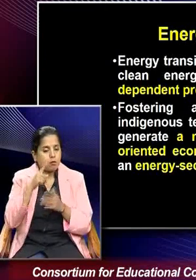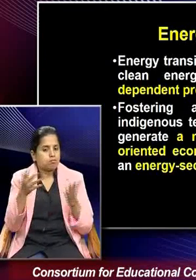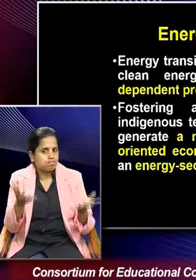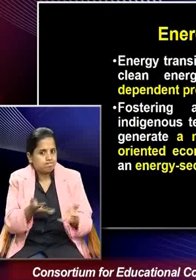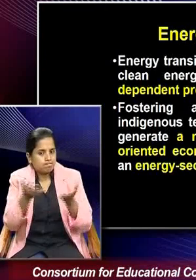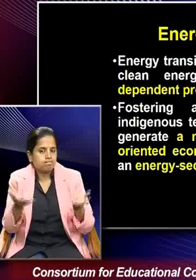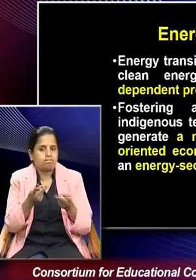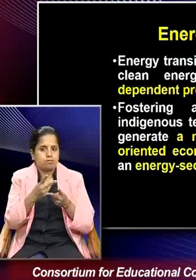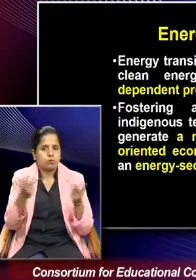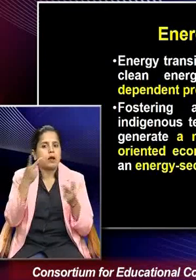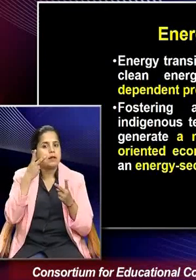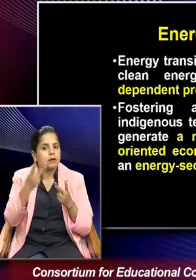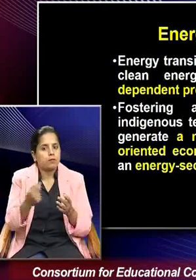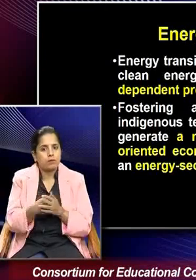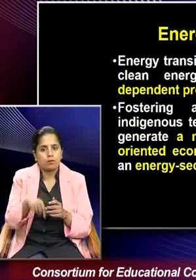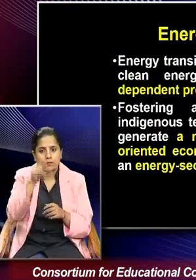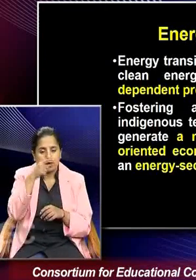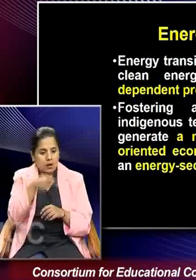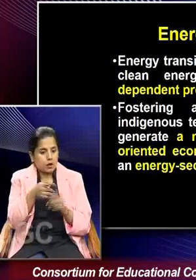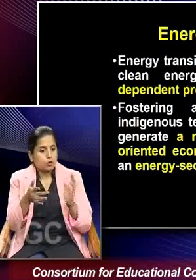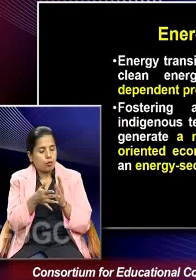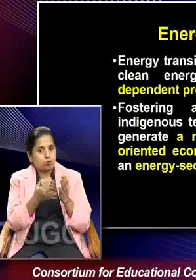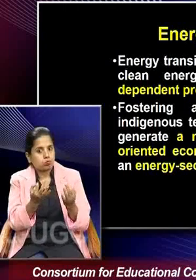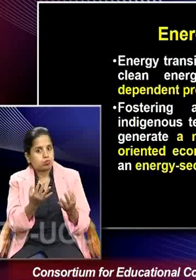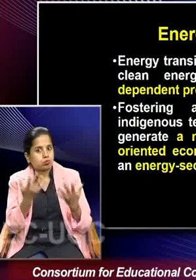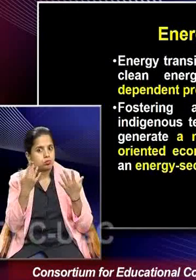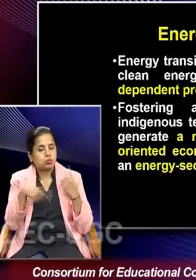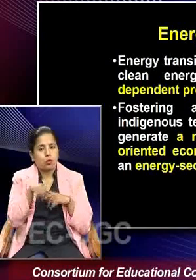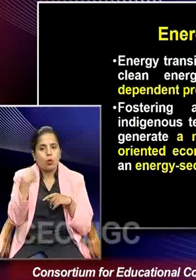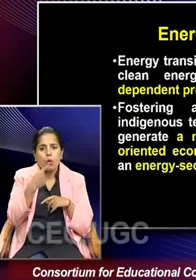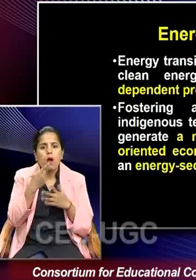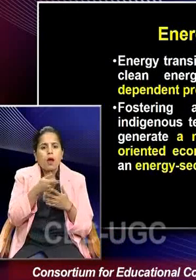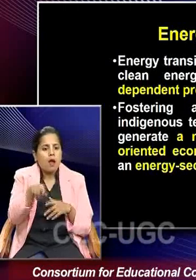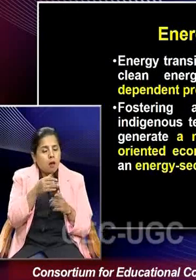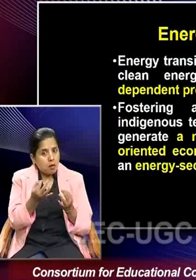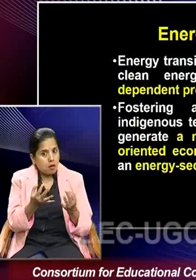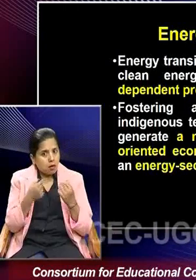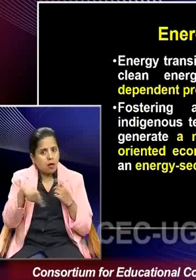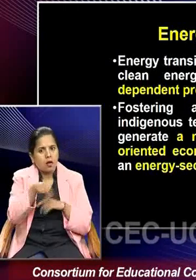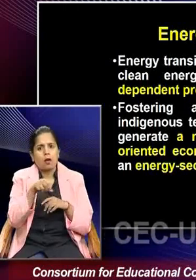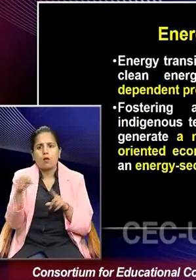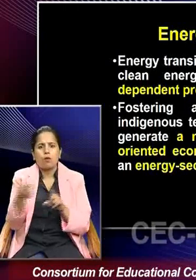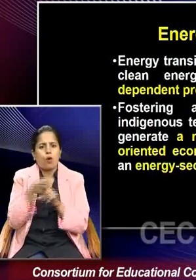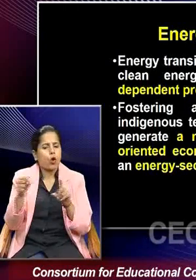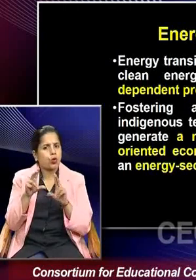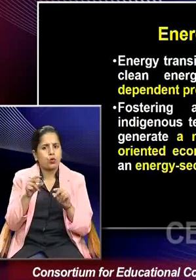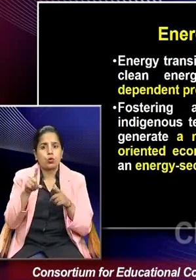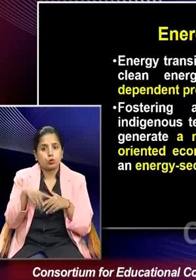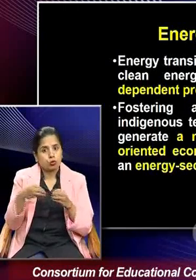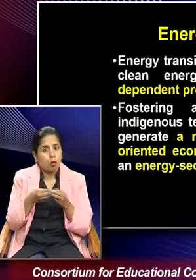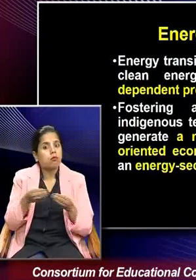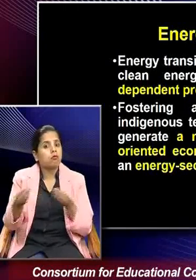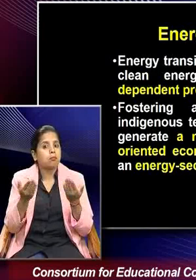promoting indigenous technologies will not only generate a non-violent employment-oriented